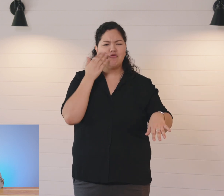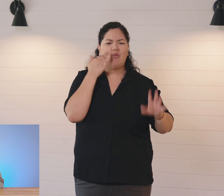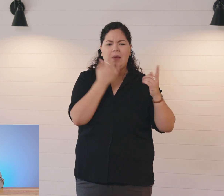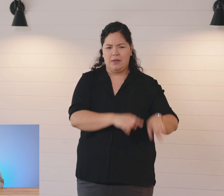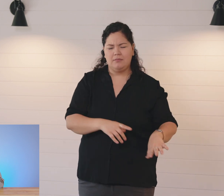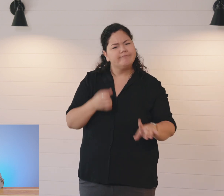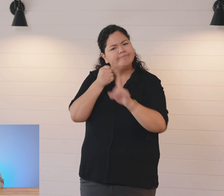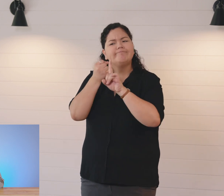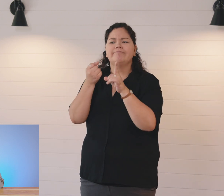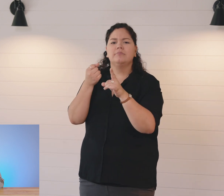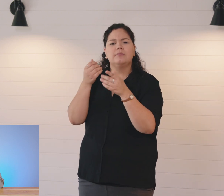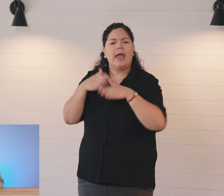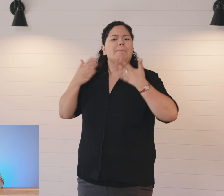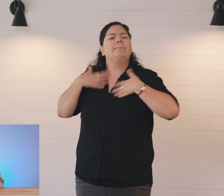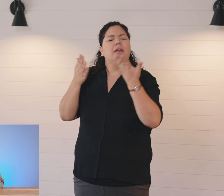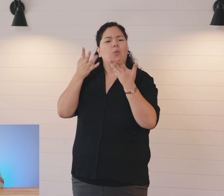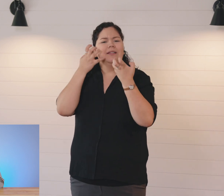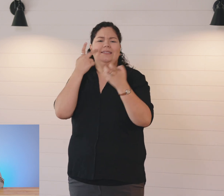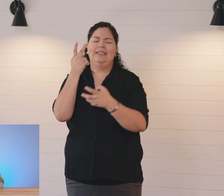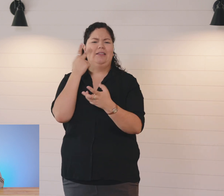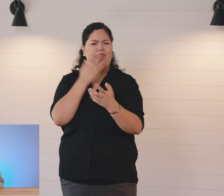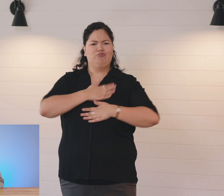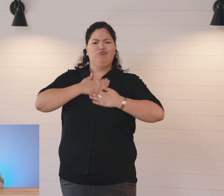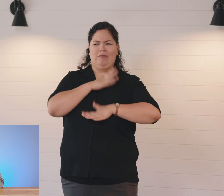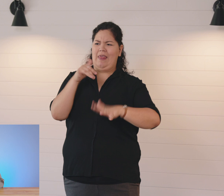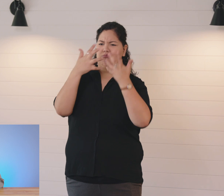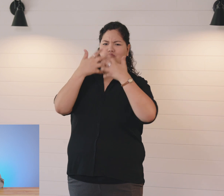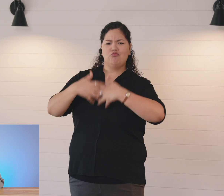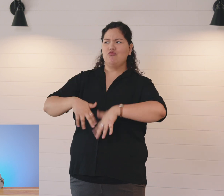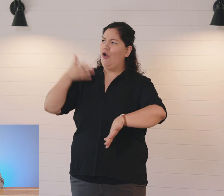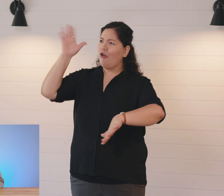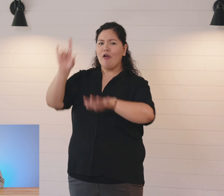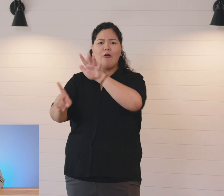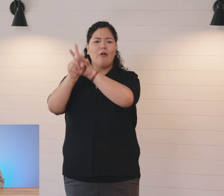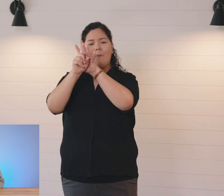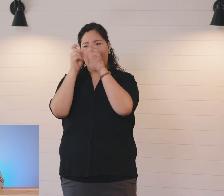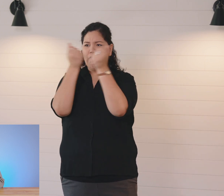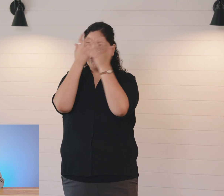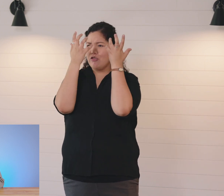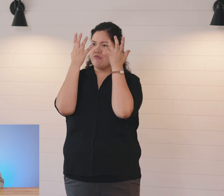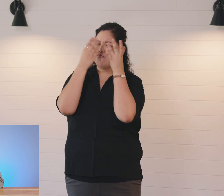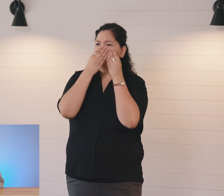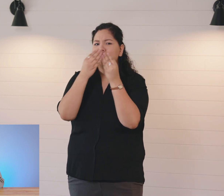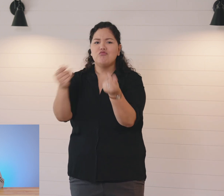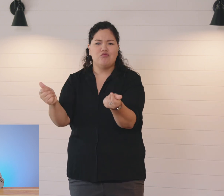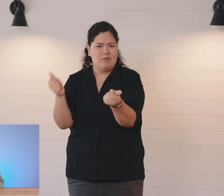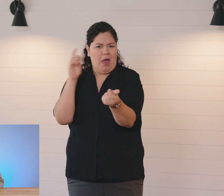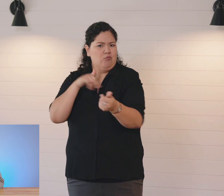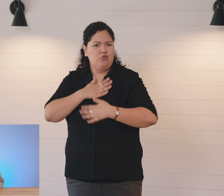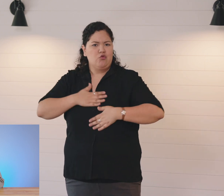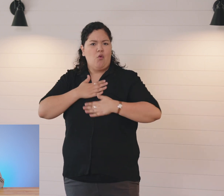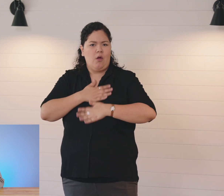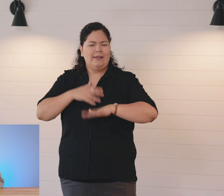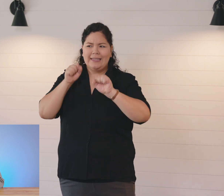to the turn, please? We like the deliverance part. We like the God coming through part, where all the pieces come together. We like that part where we can see